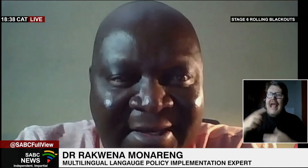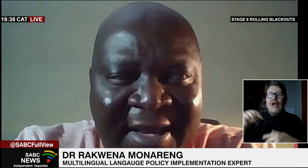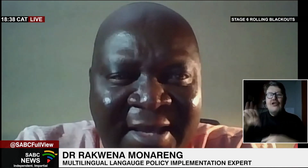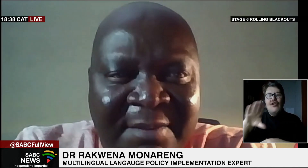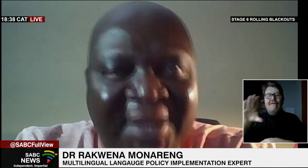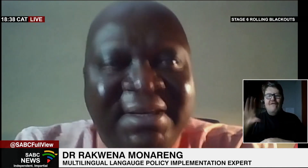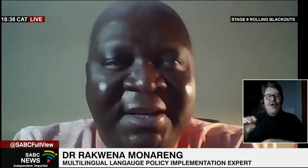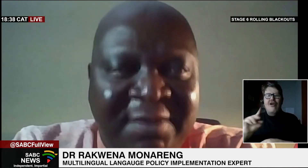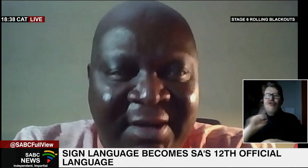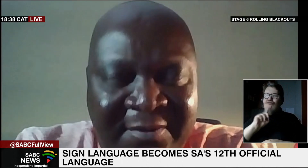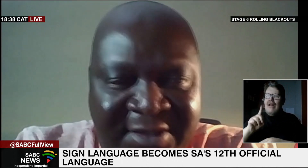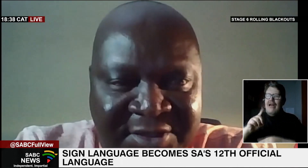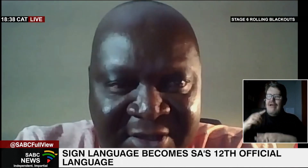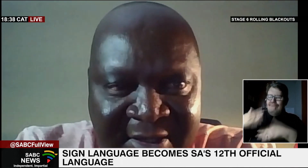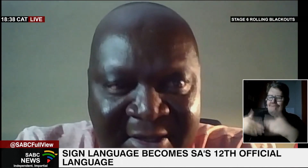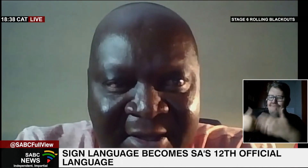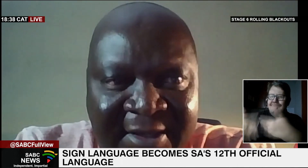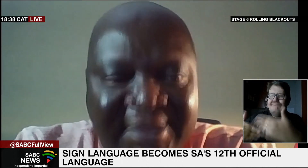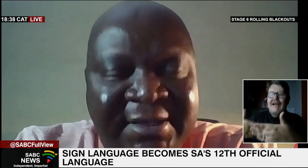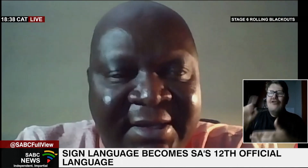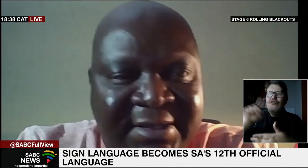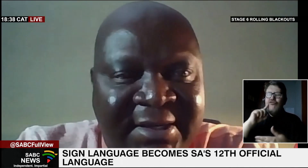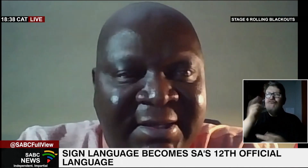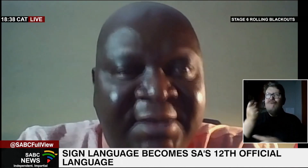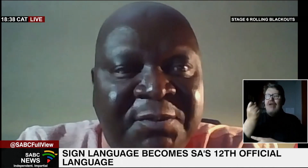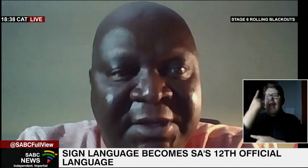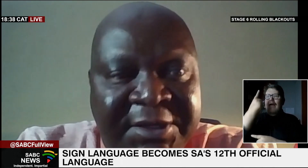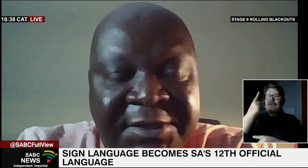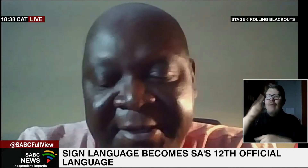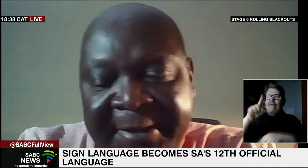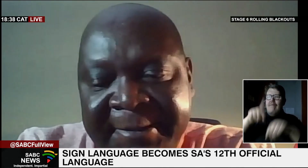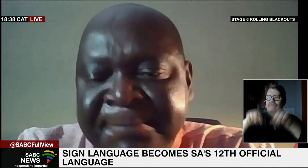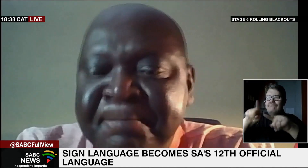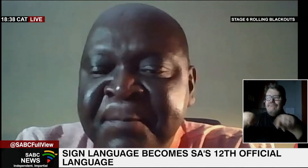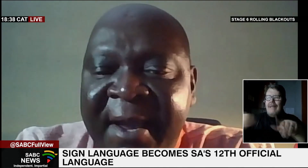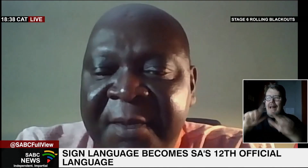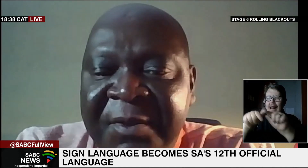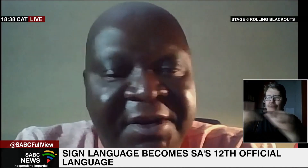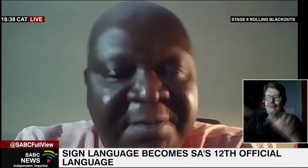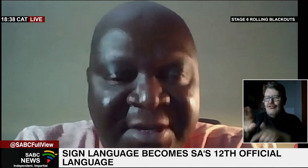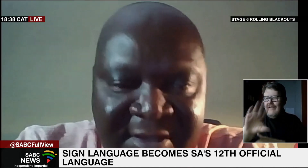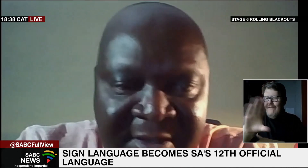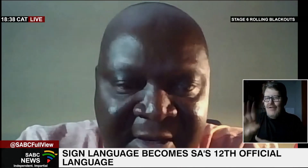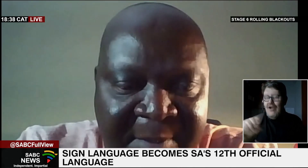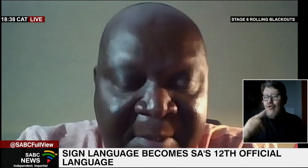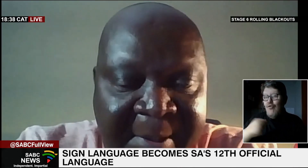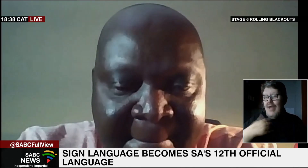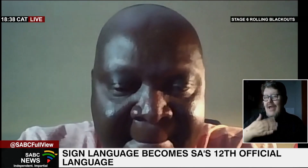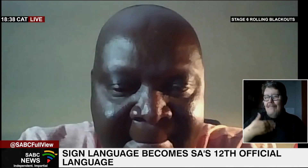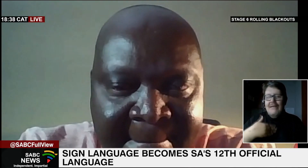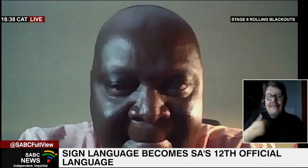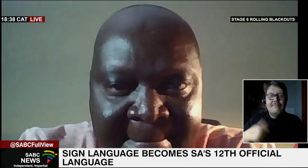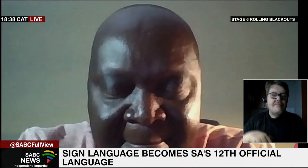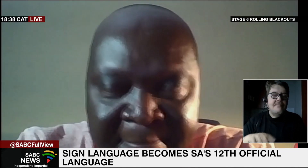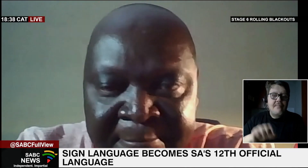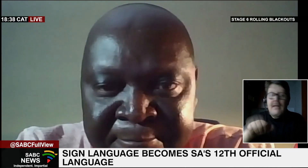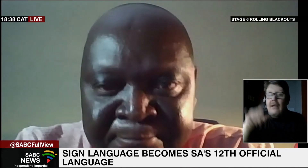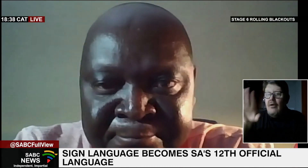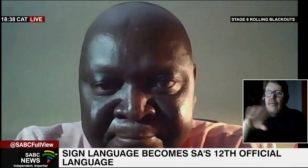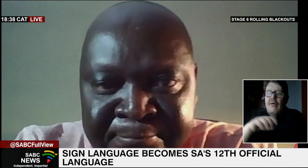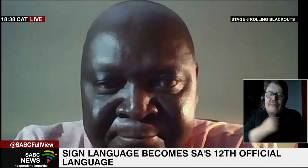actualizing the multilingual language agenda, the national agenda that it yes. And for you, we very much. Pardon me,